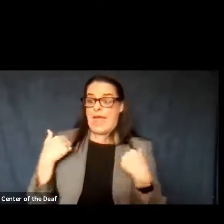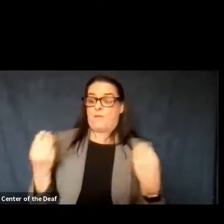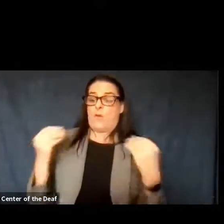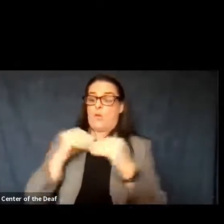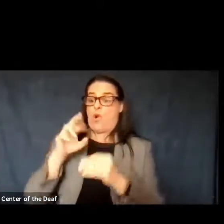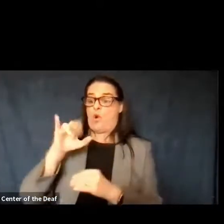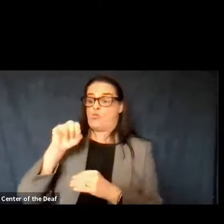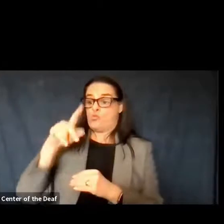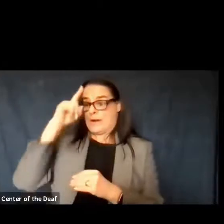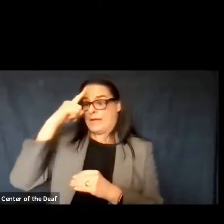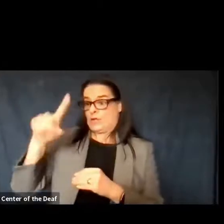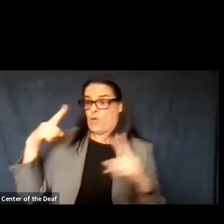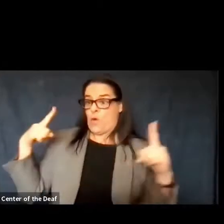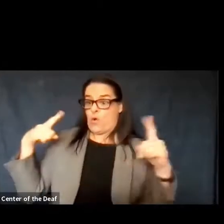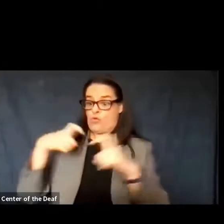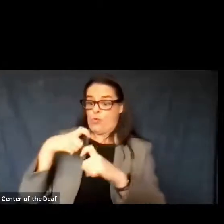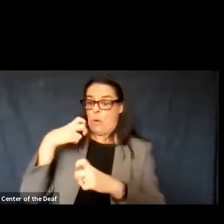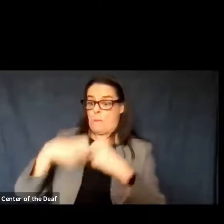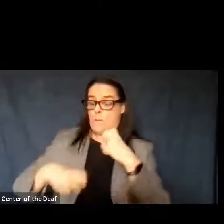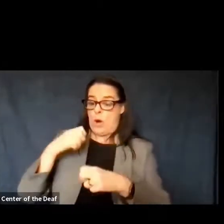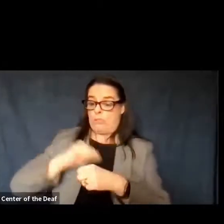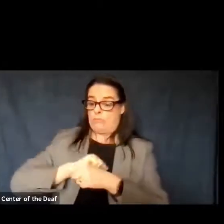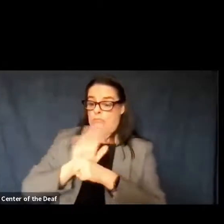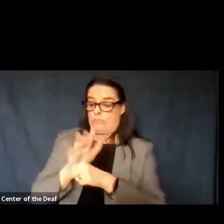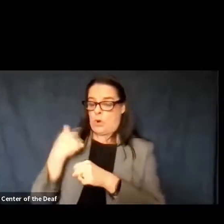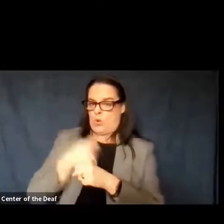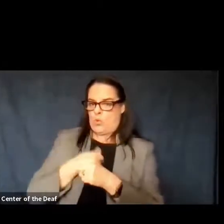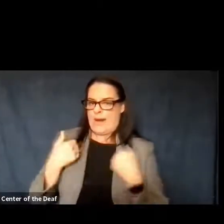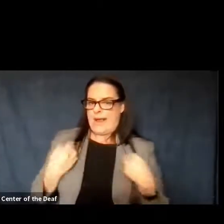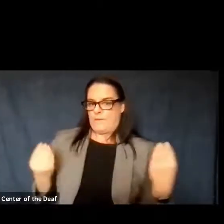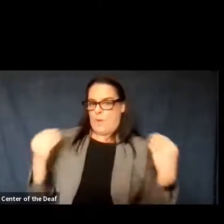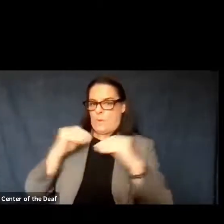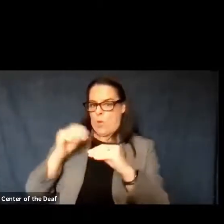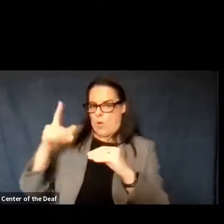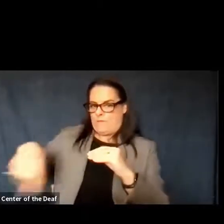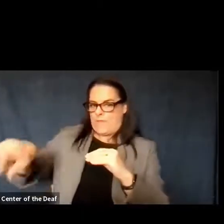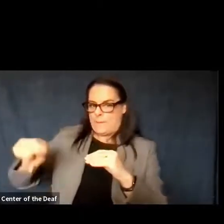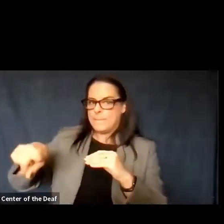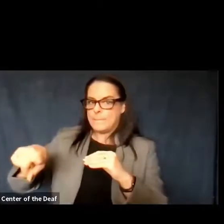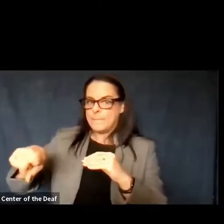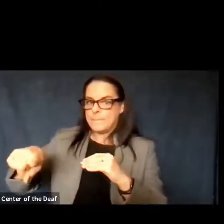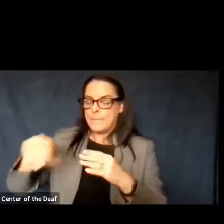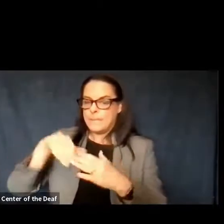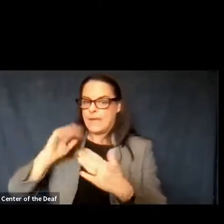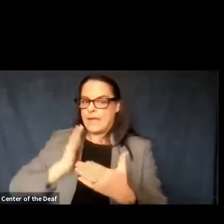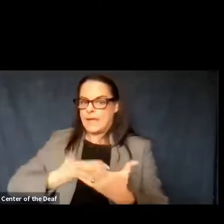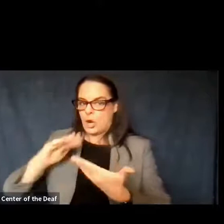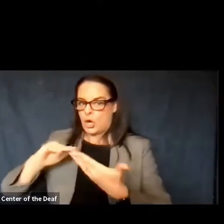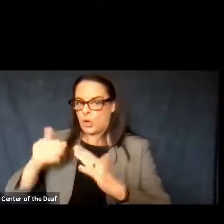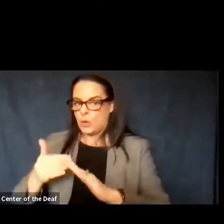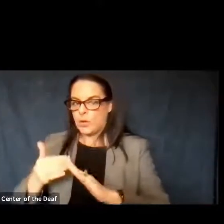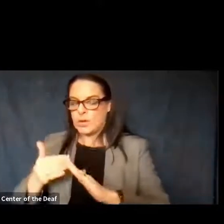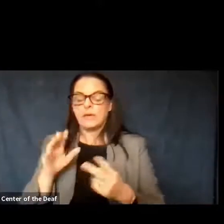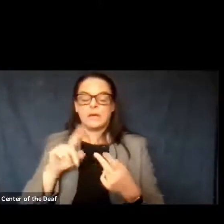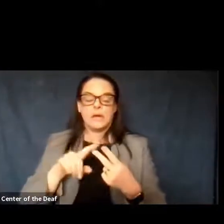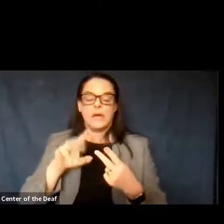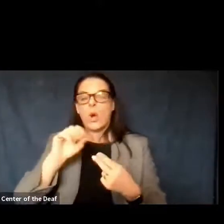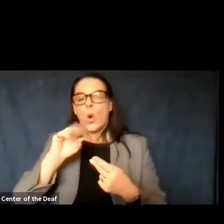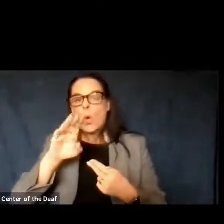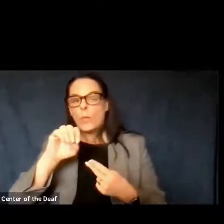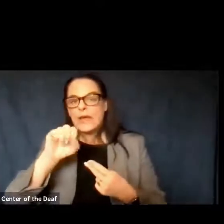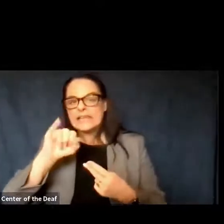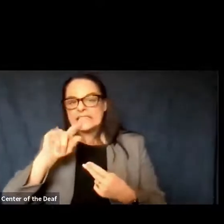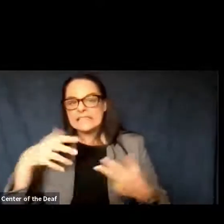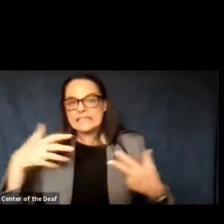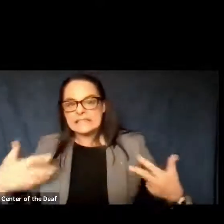complications from COVID-19 in our community. obesity and heart disease